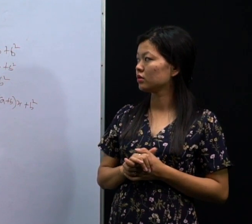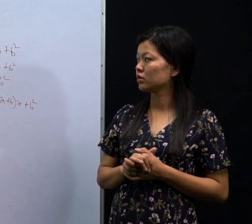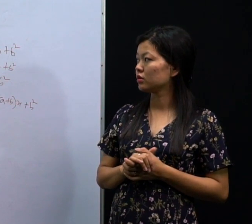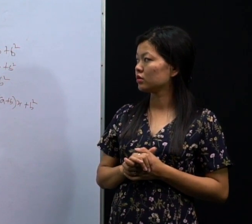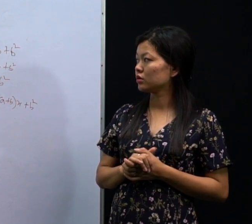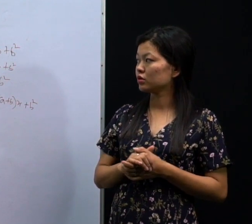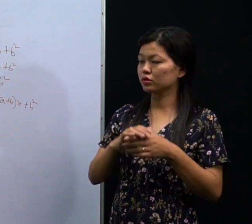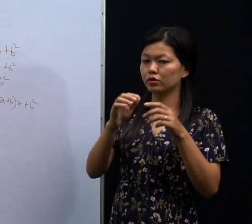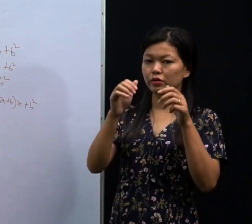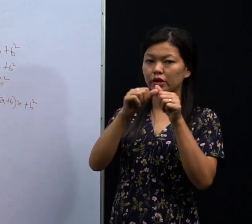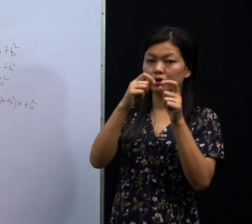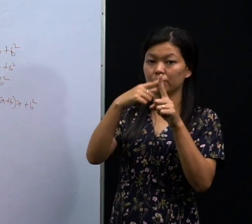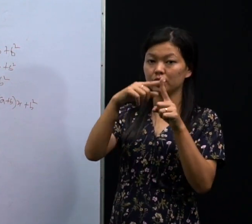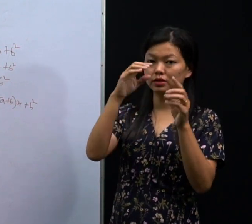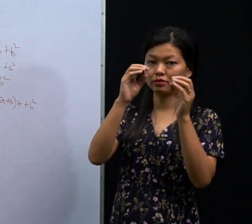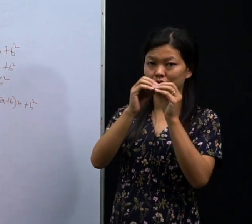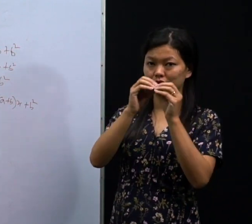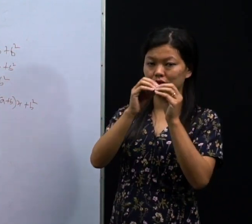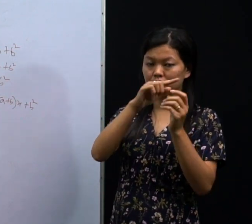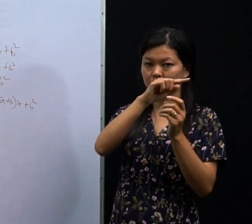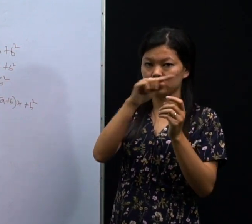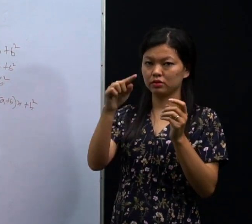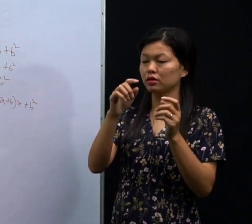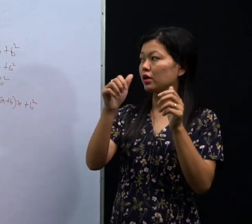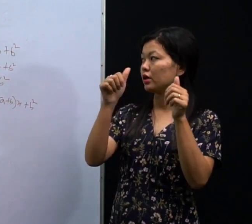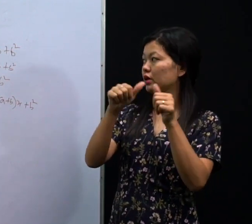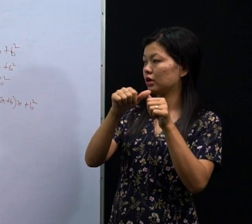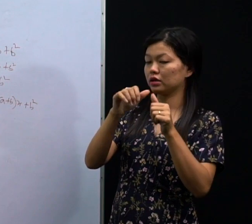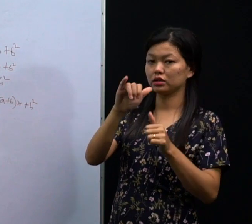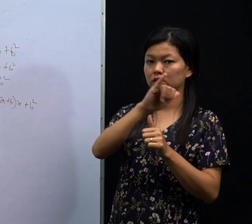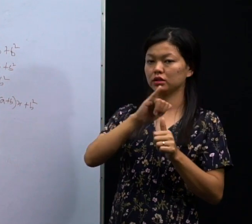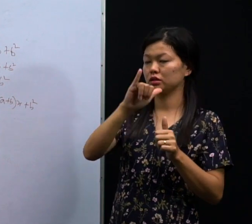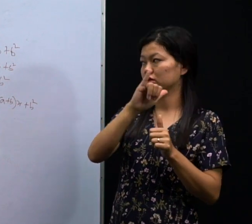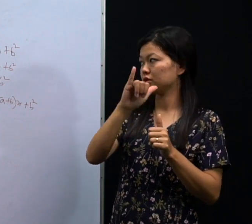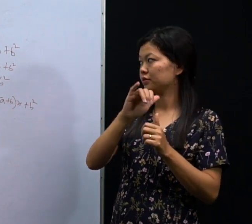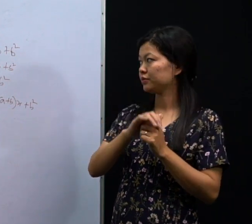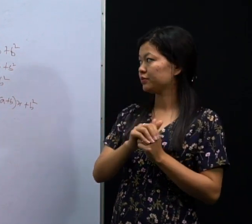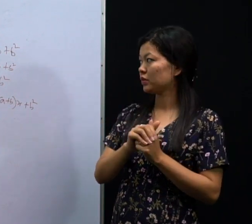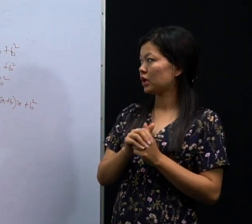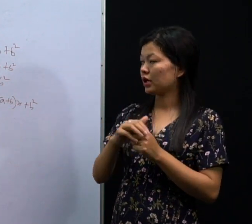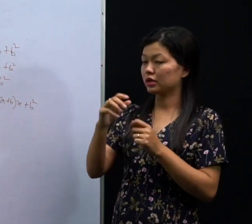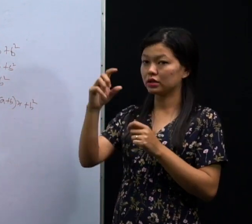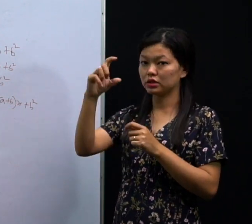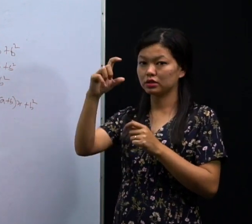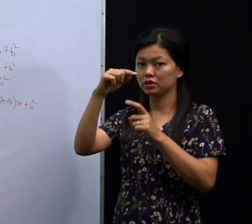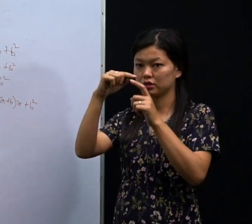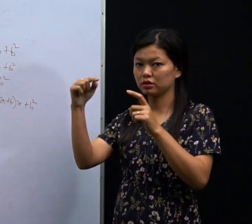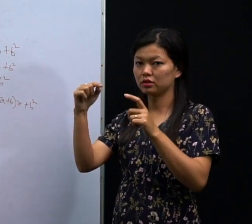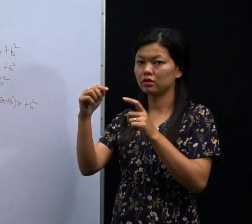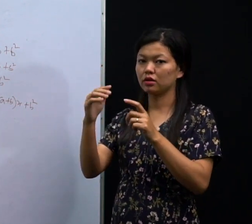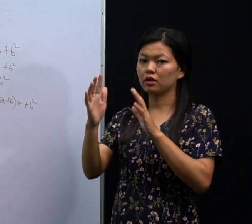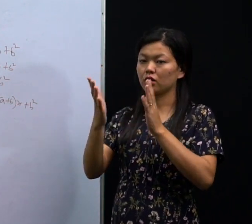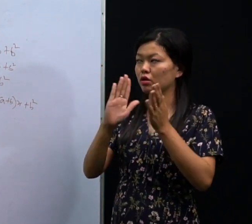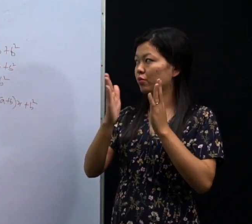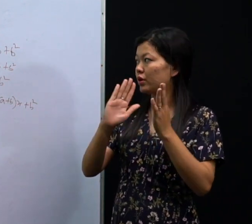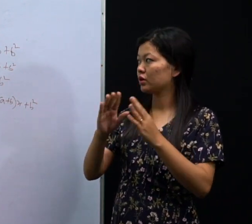a and this we consider as b. Now compare it. A plus b whole square. A square means this one square. So